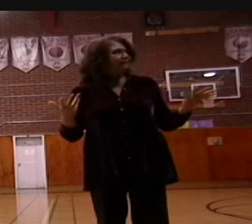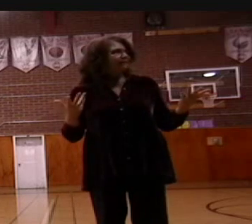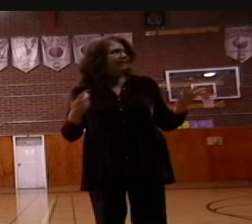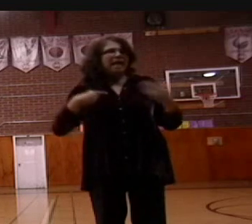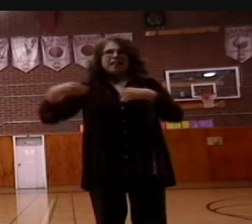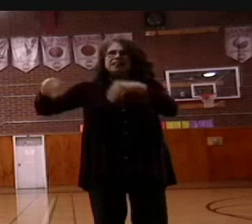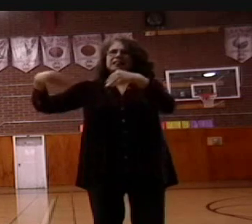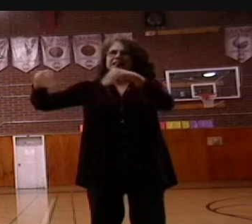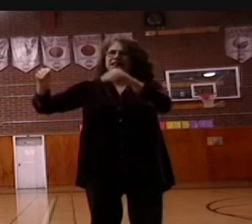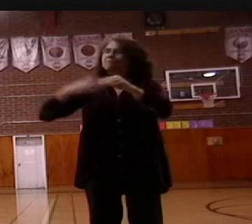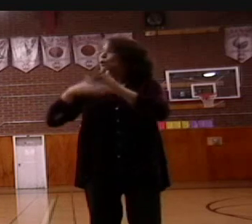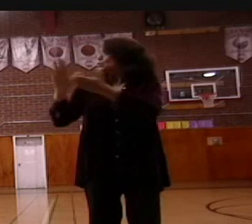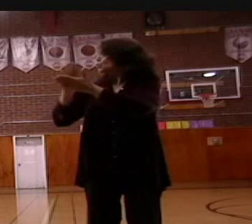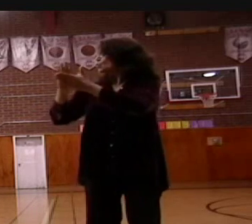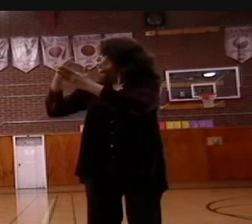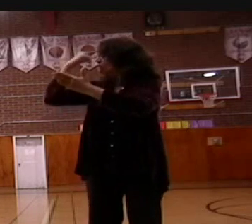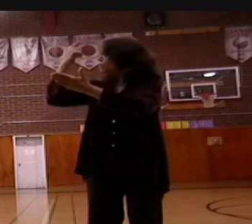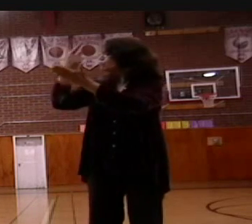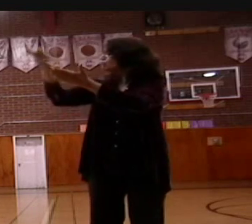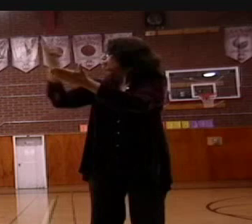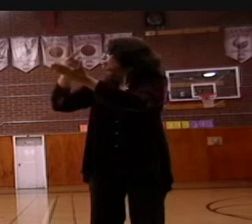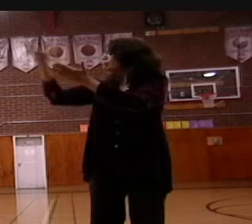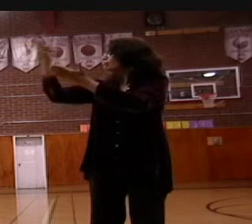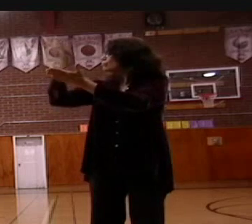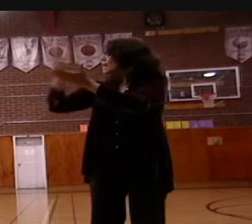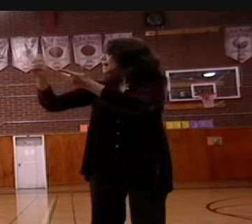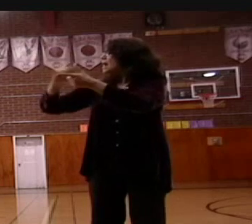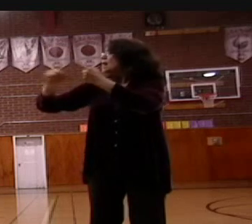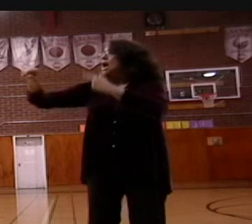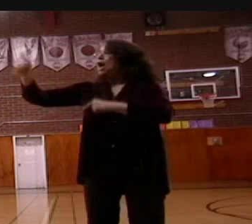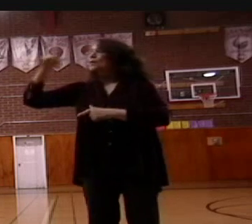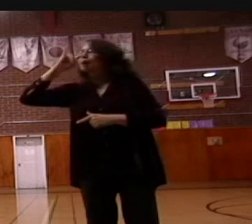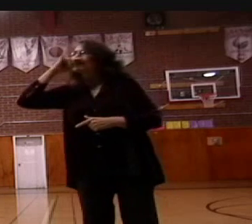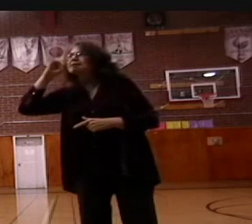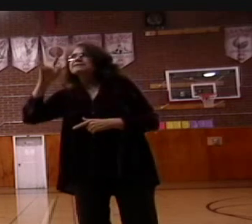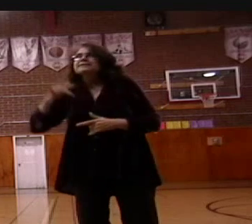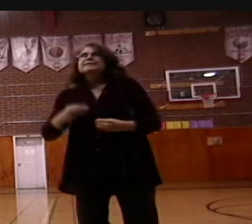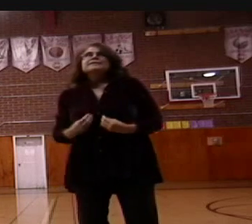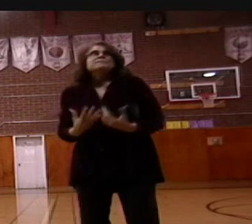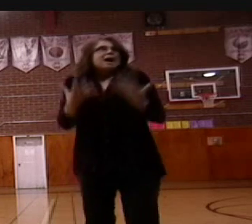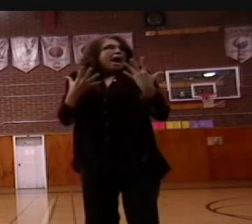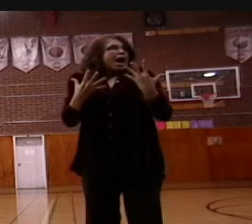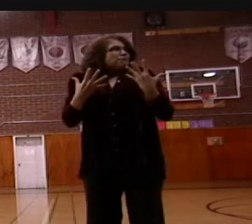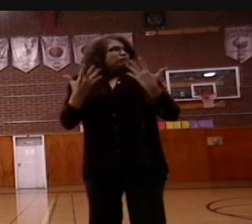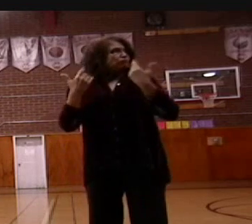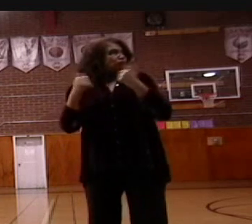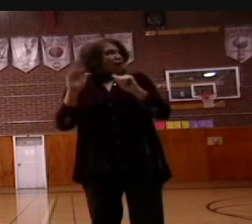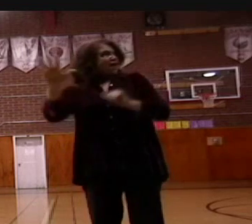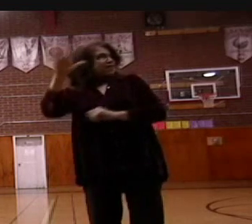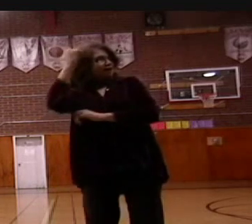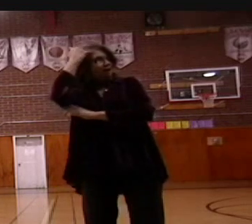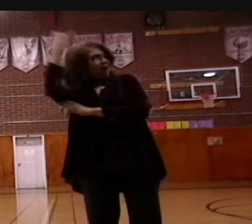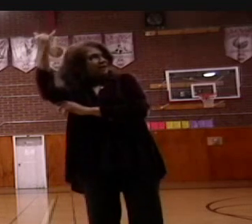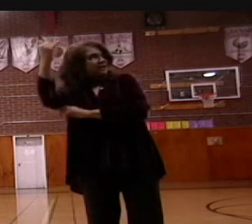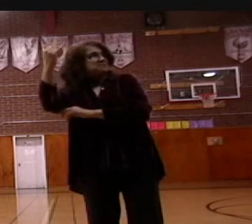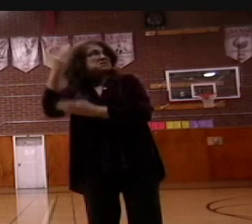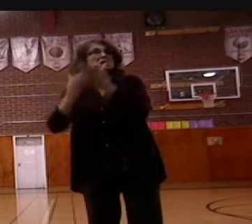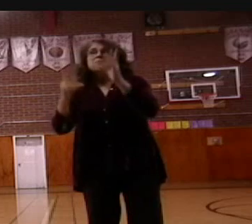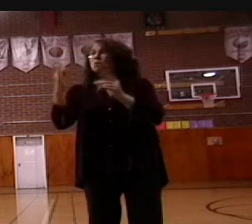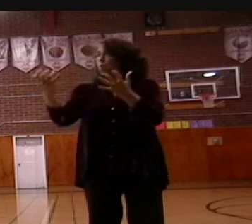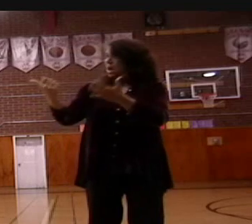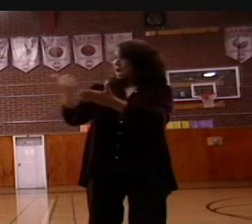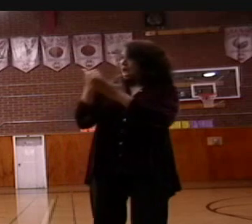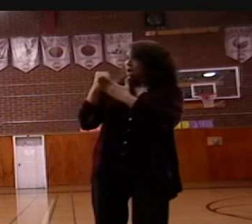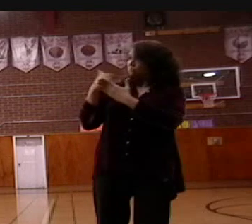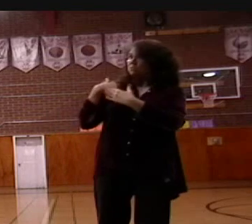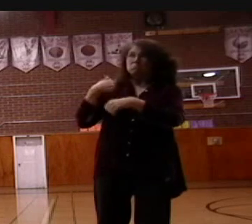weeks, other kids were inspired to try their own ideas. Some people even wanted to help me make the pencil bugs, so I